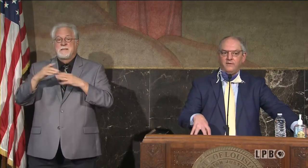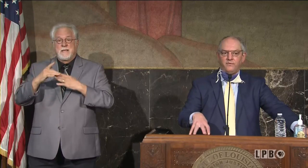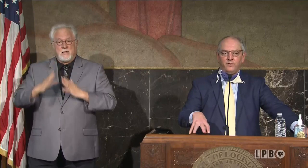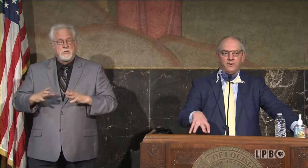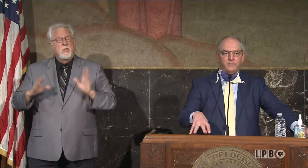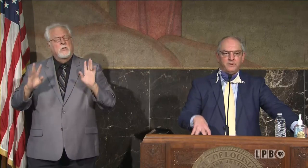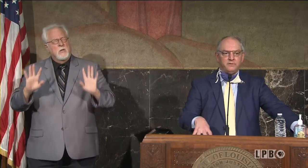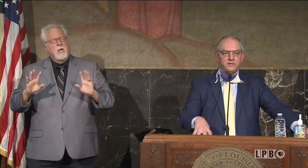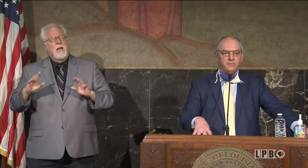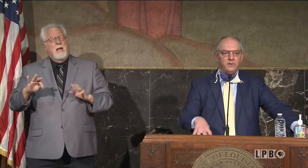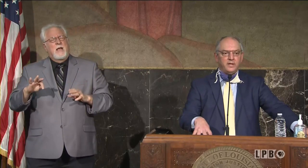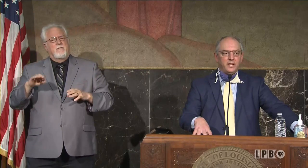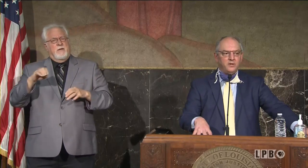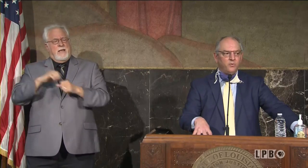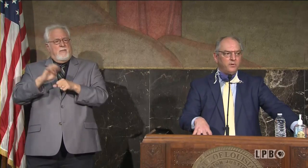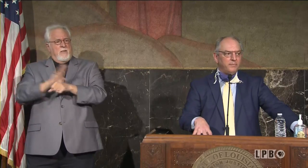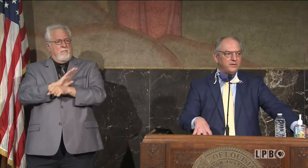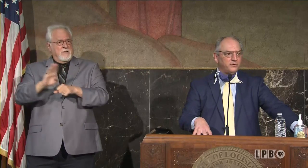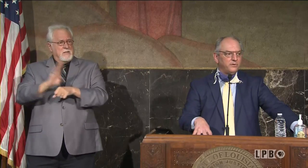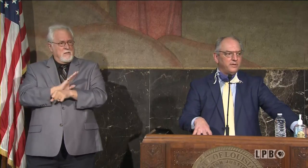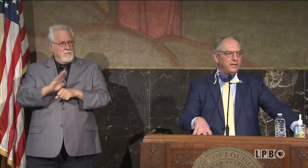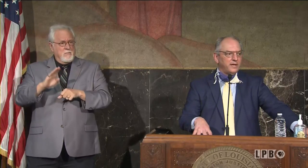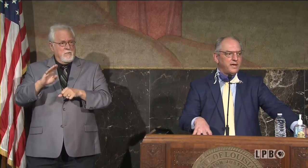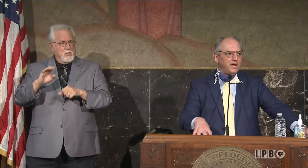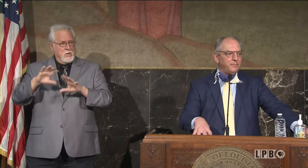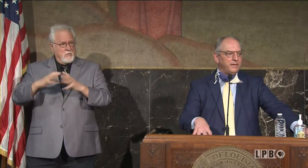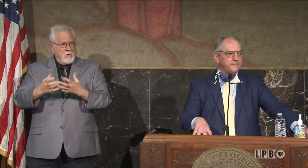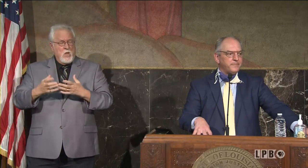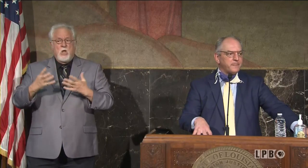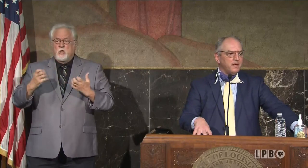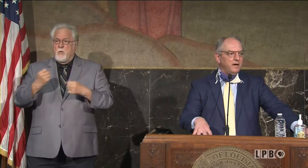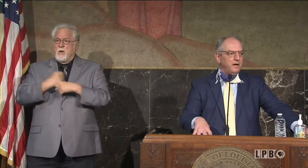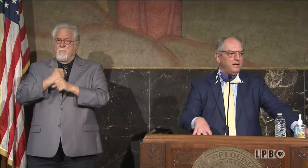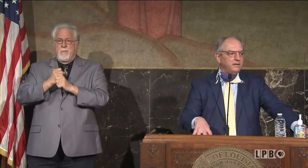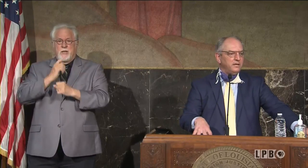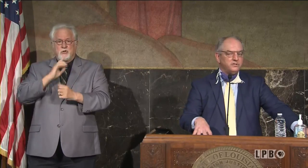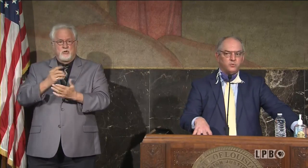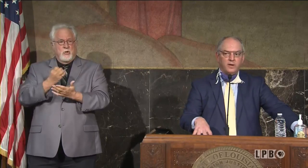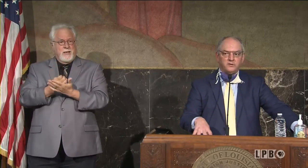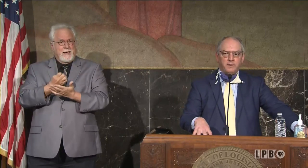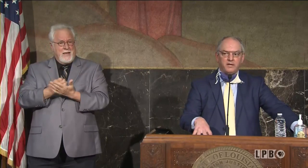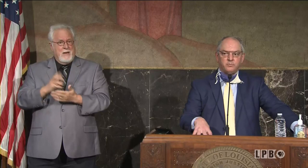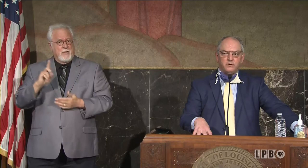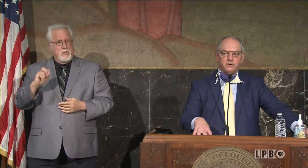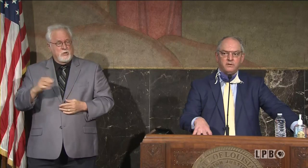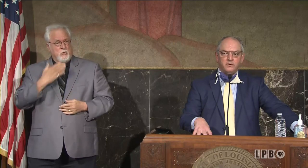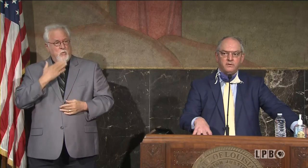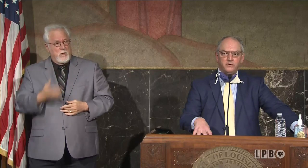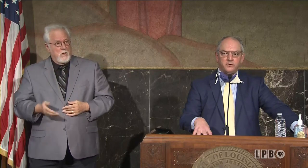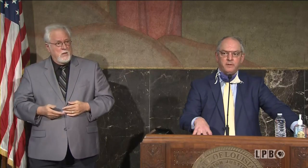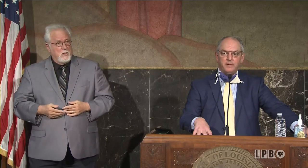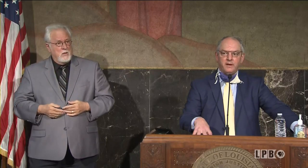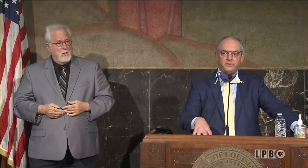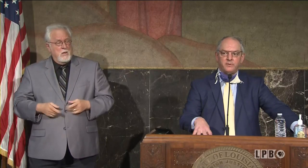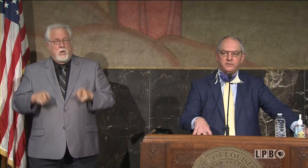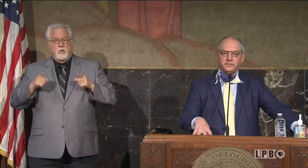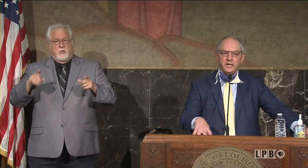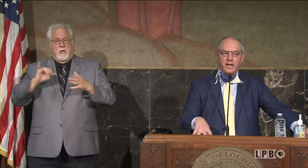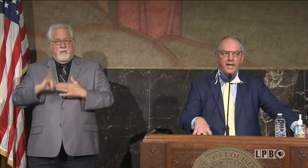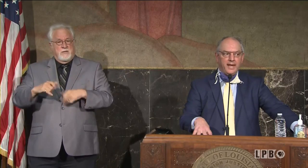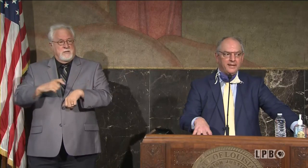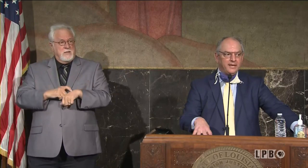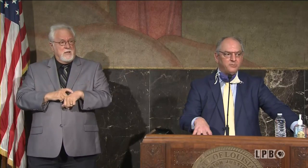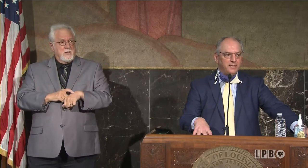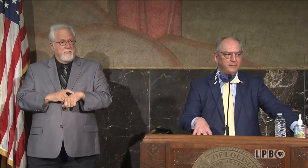Look, if you're in the business community and you want to make sure that the economy does as well as possible during this public health